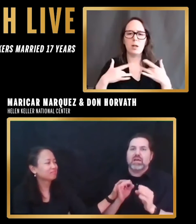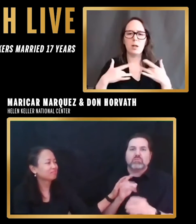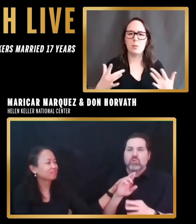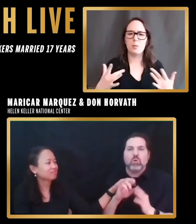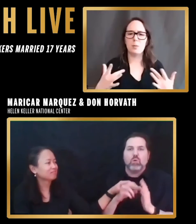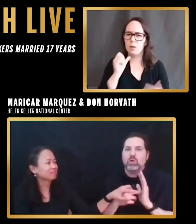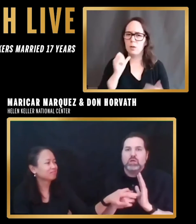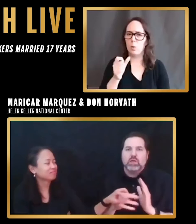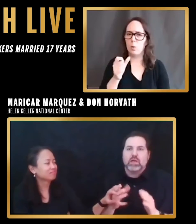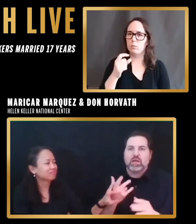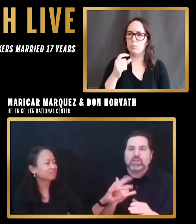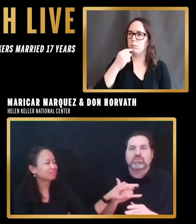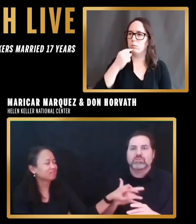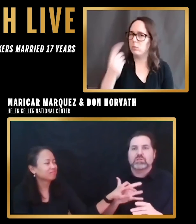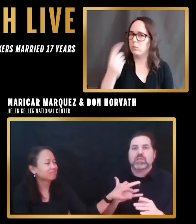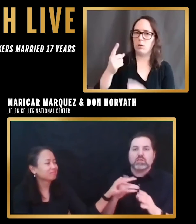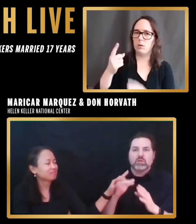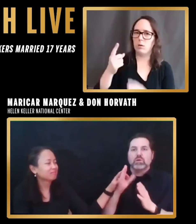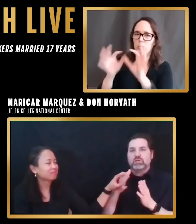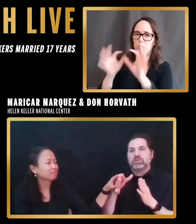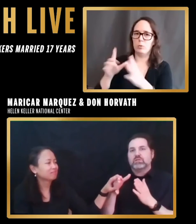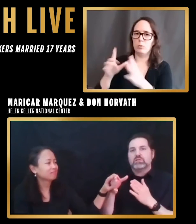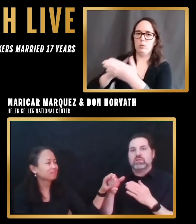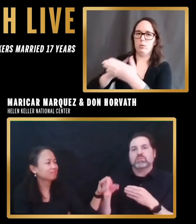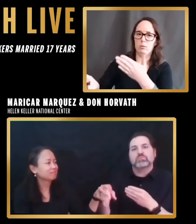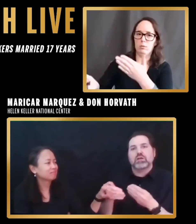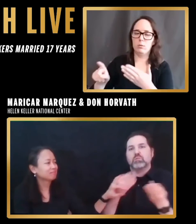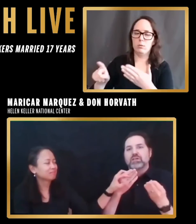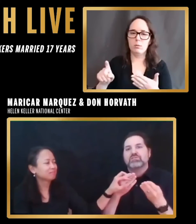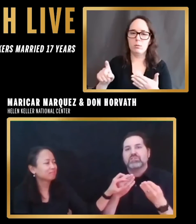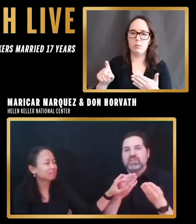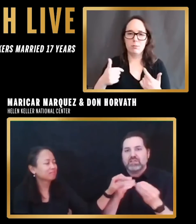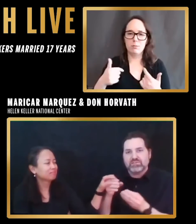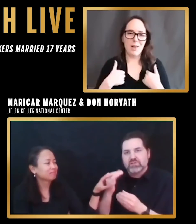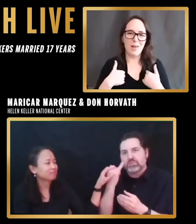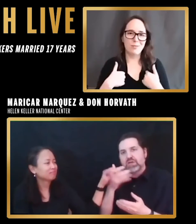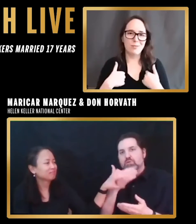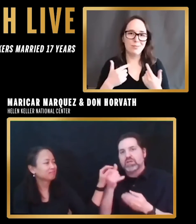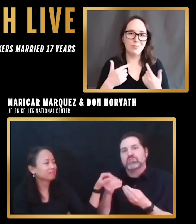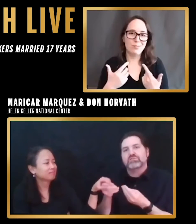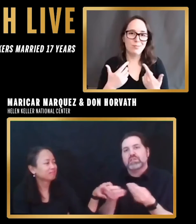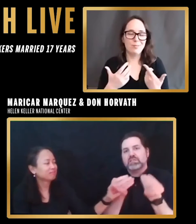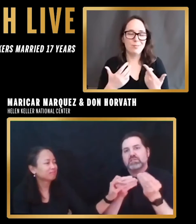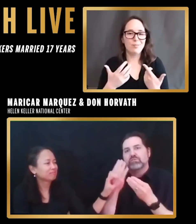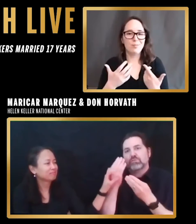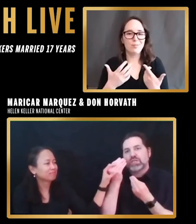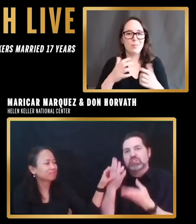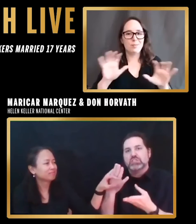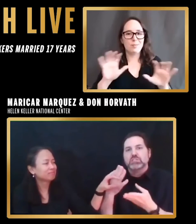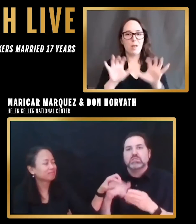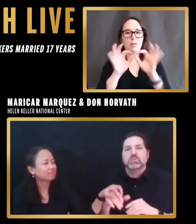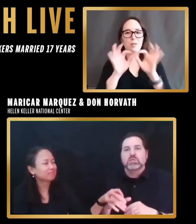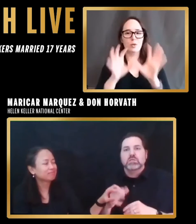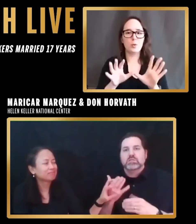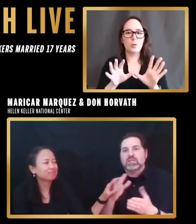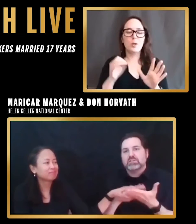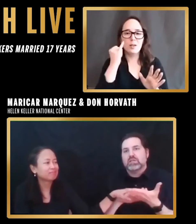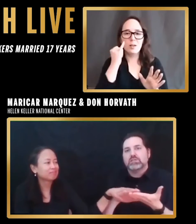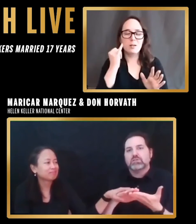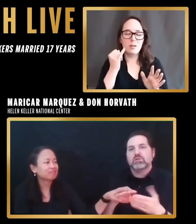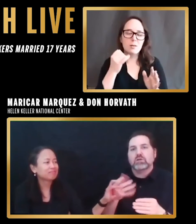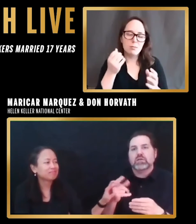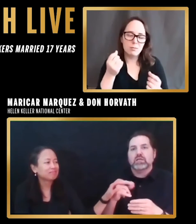been in that role, and I just feel like, there's a better way to feed. If there's a better way to feed the information,